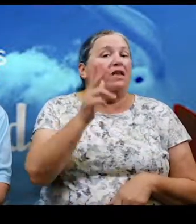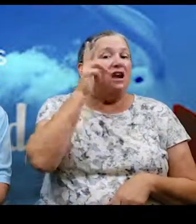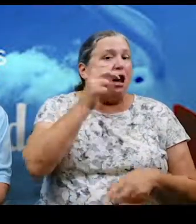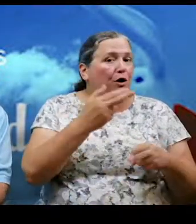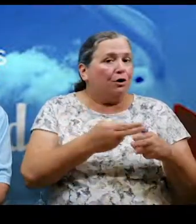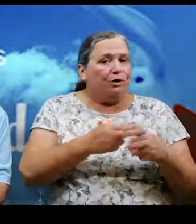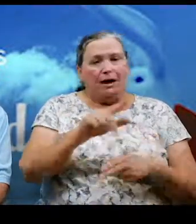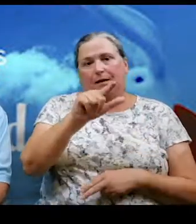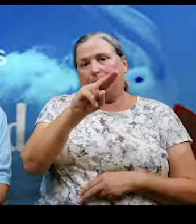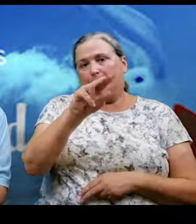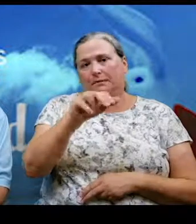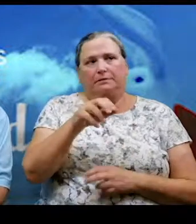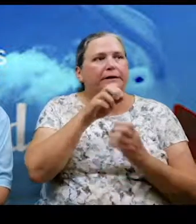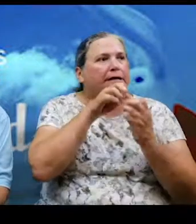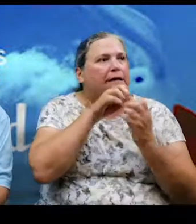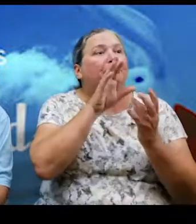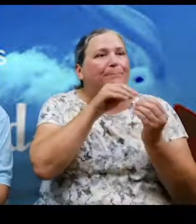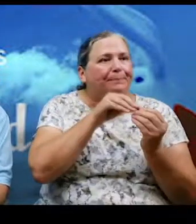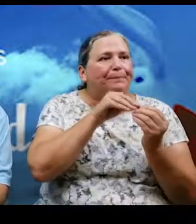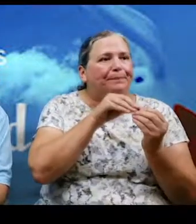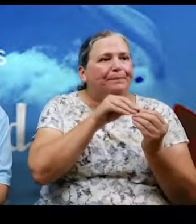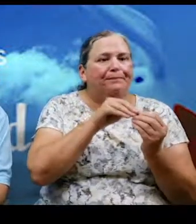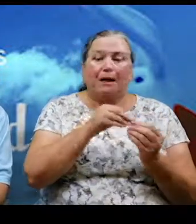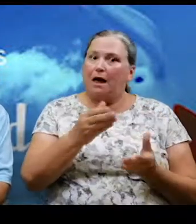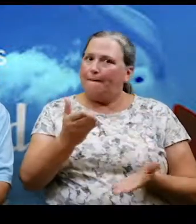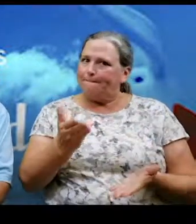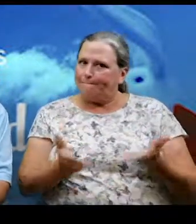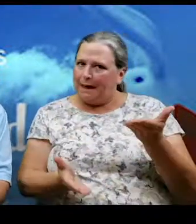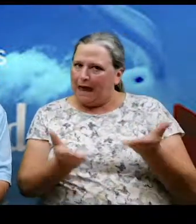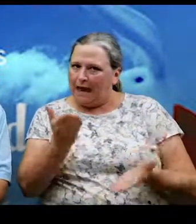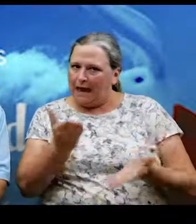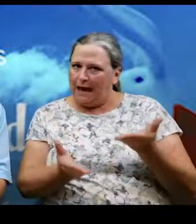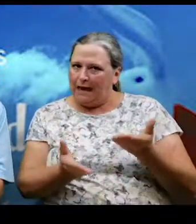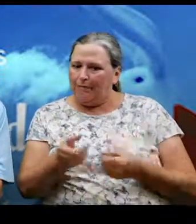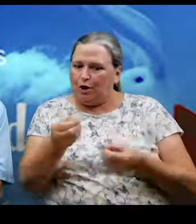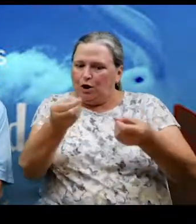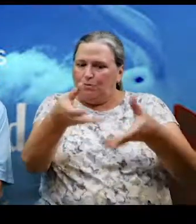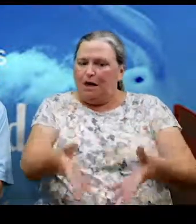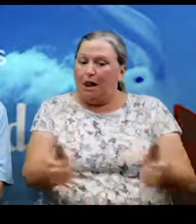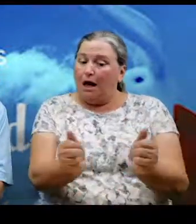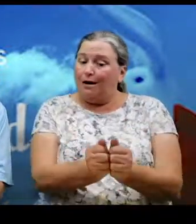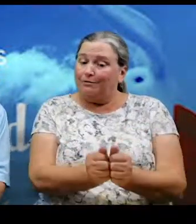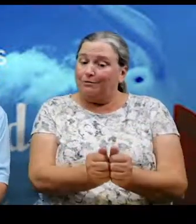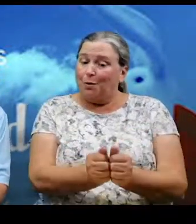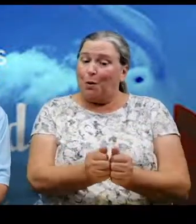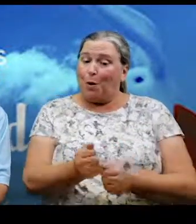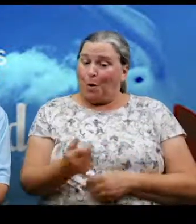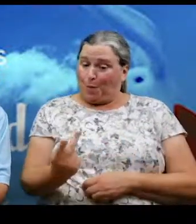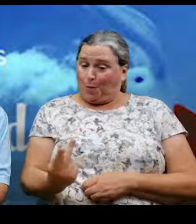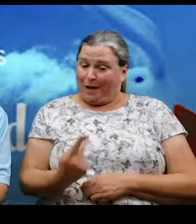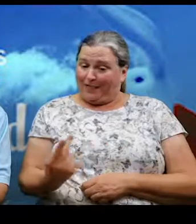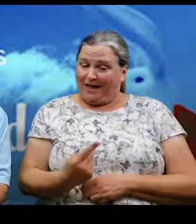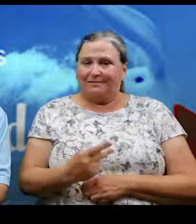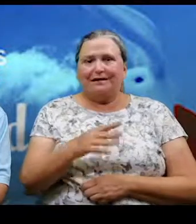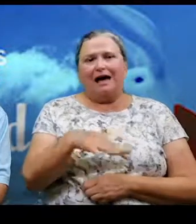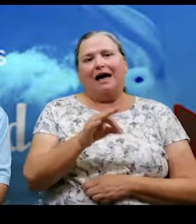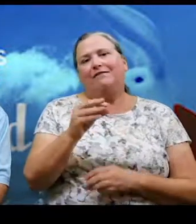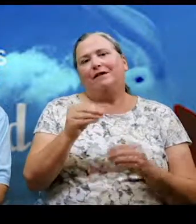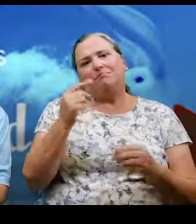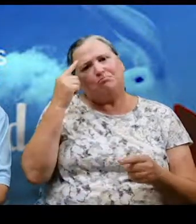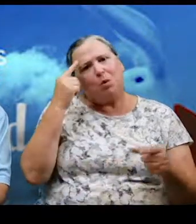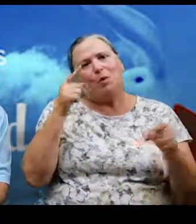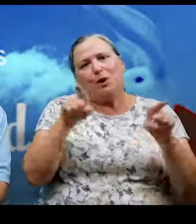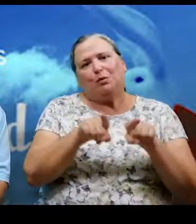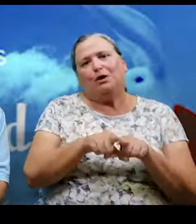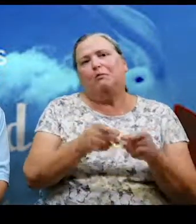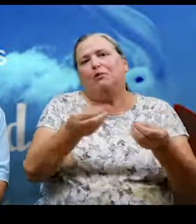another yip. "Perhaps," said the man, "you would like to be lost with us. I have found it much more agreeable to